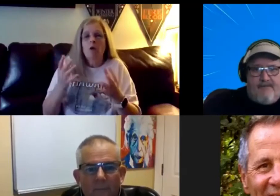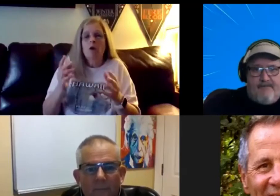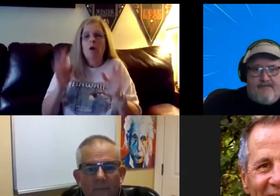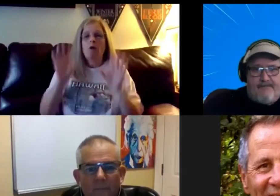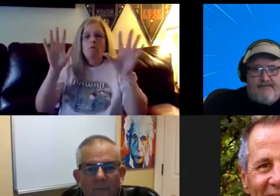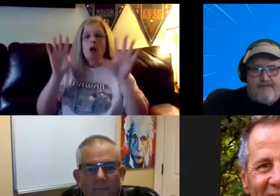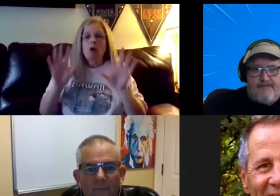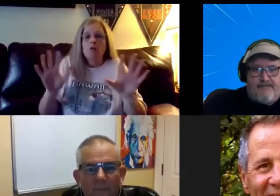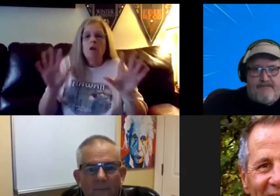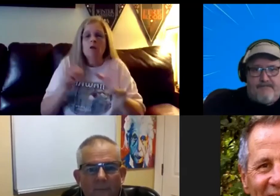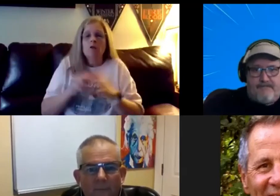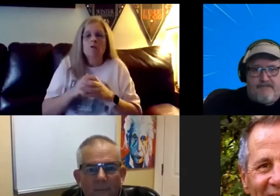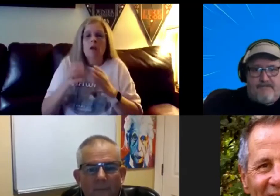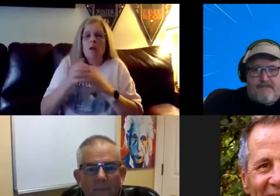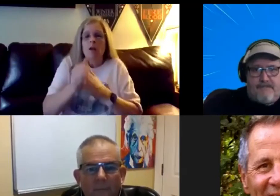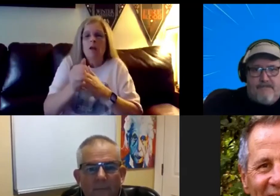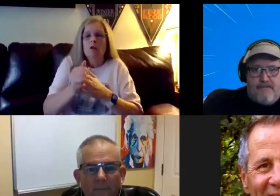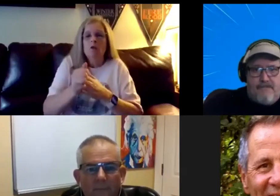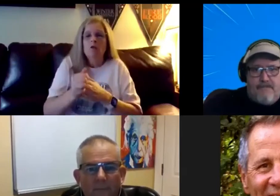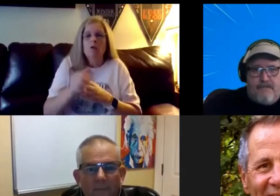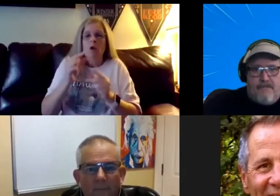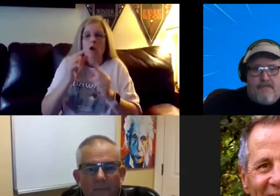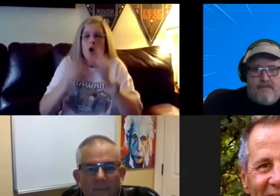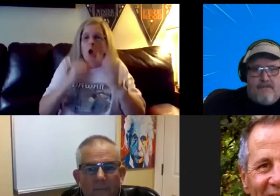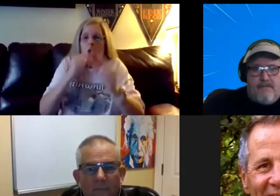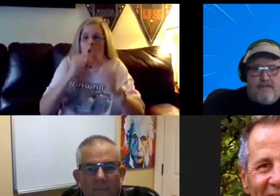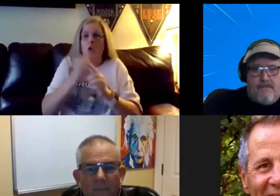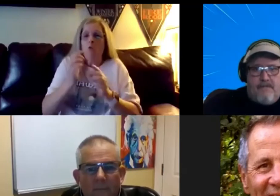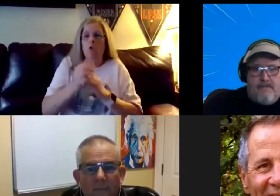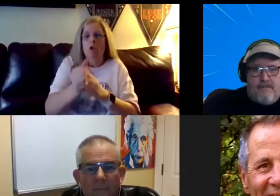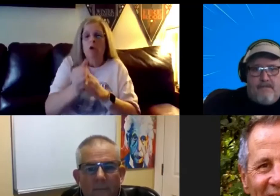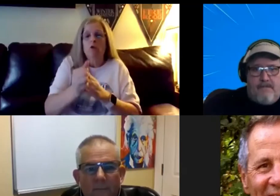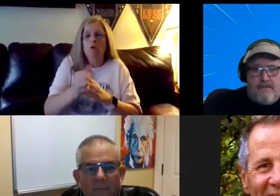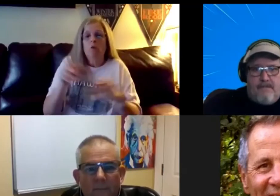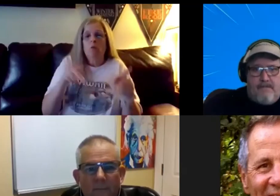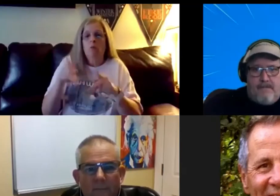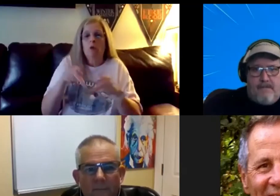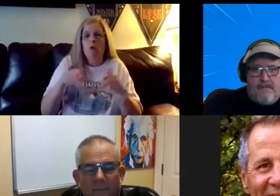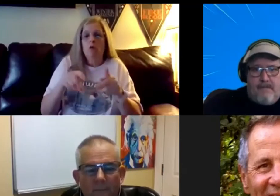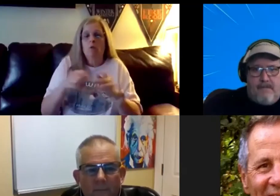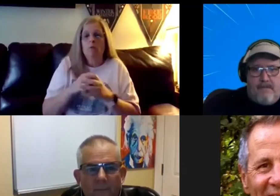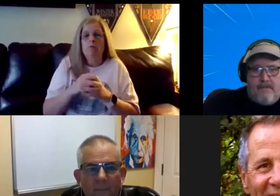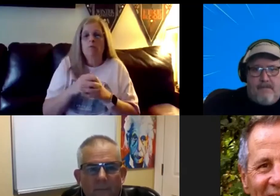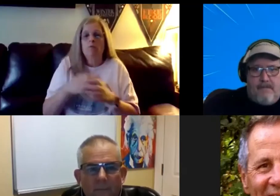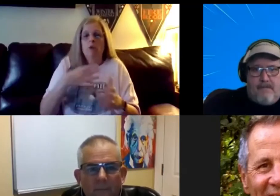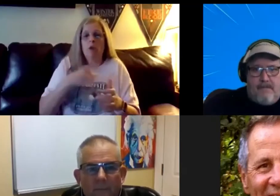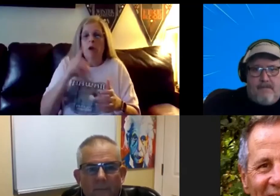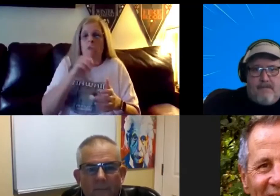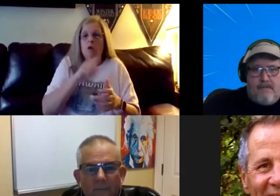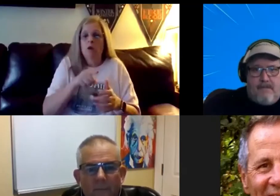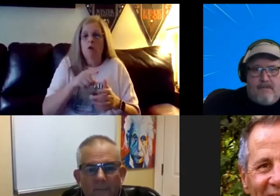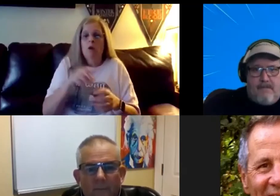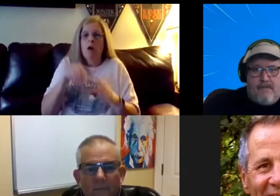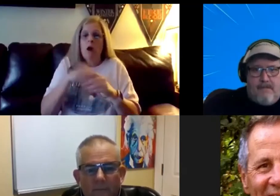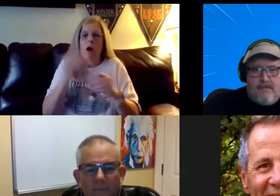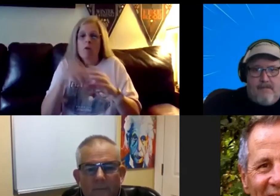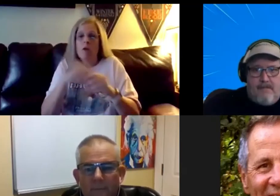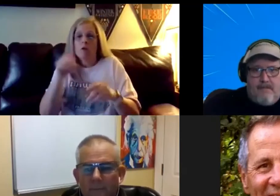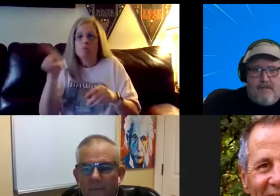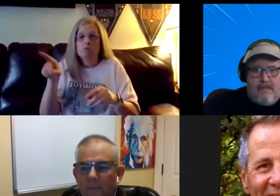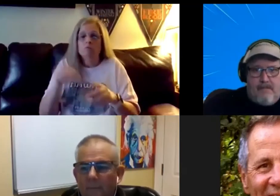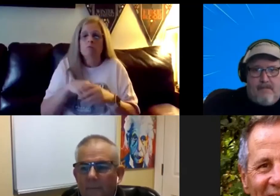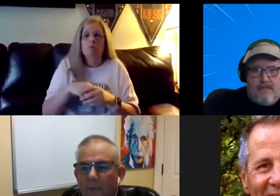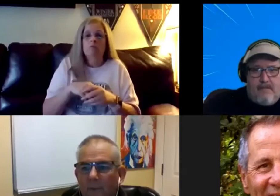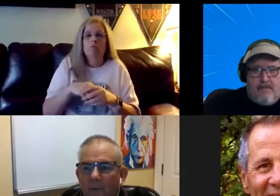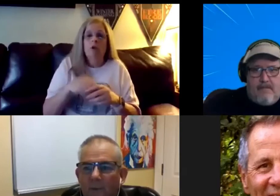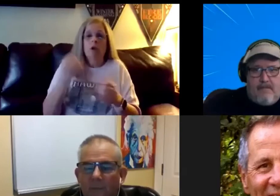fantastic leaders, global leaders, people like you out there, if you're looking at